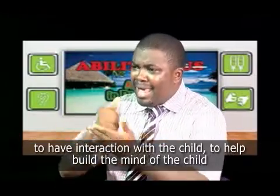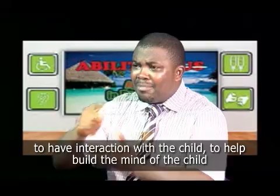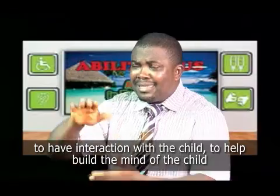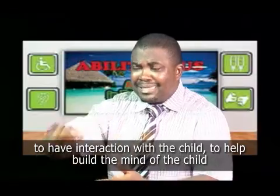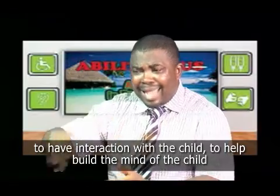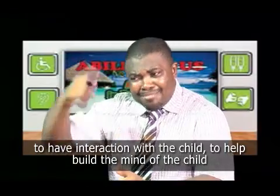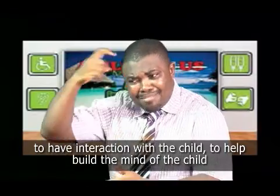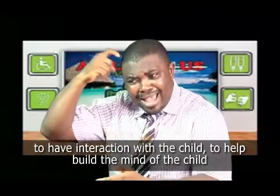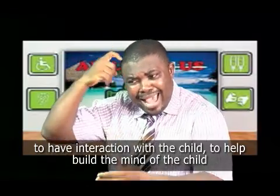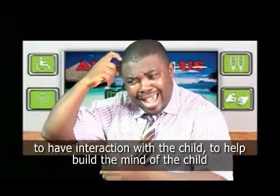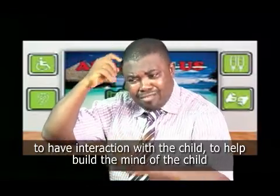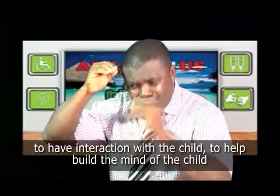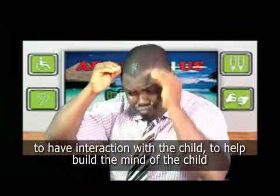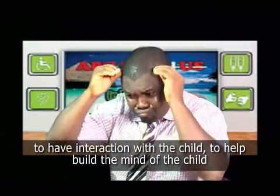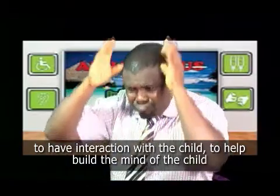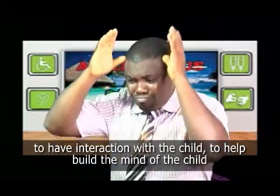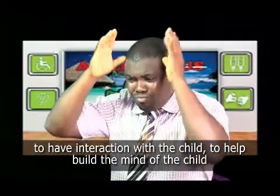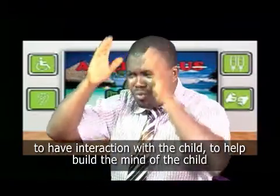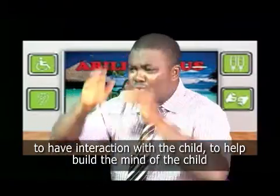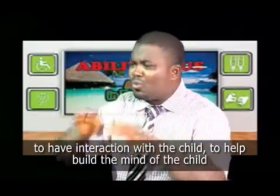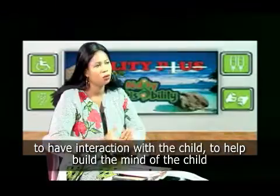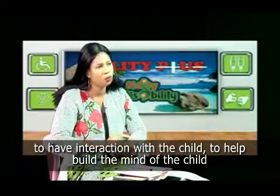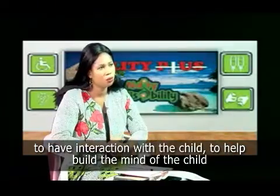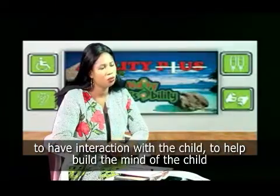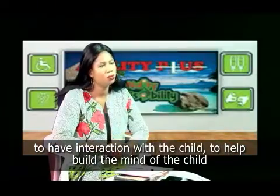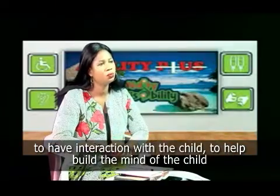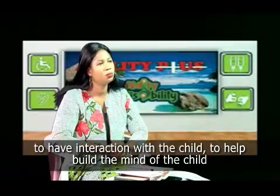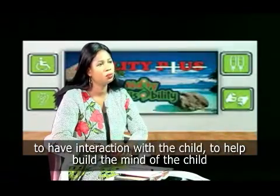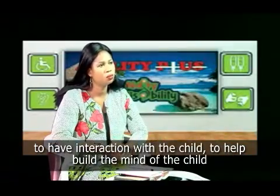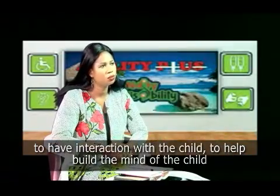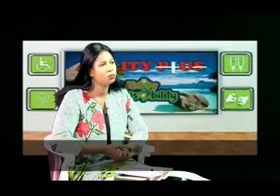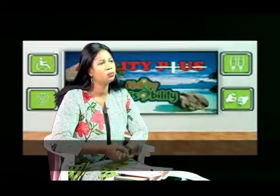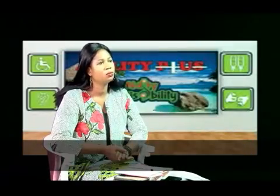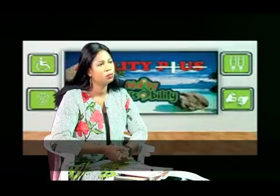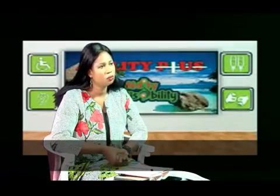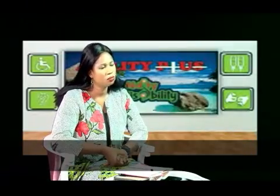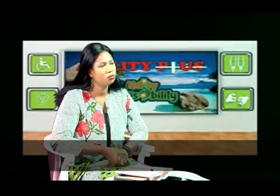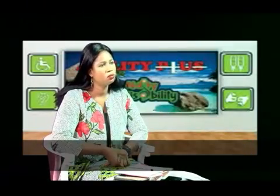with the child, because it will help to build the mind of the child.